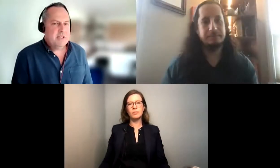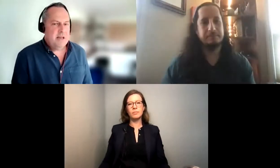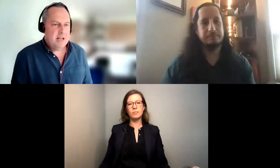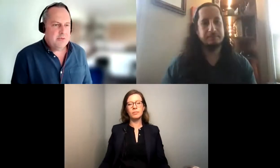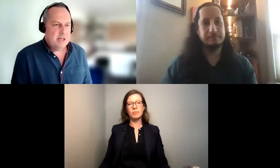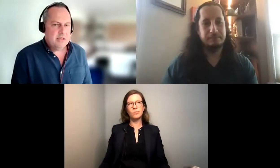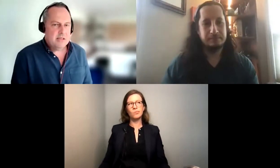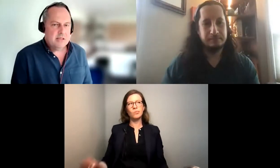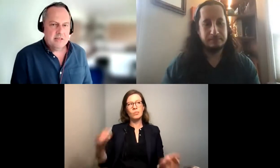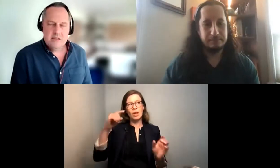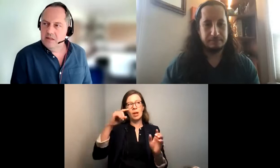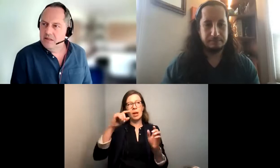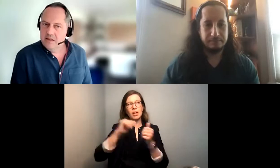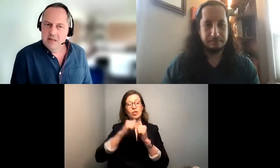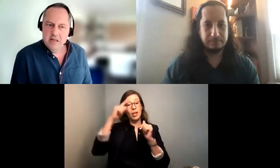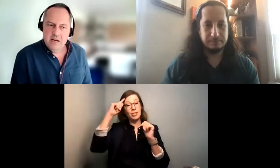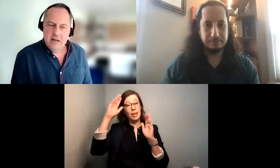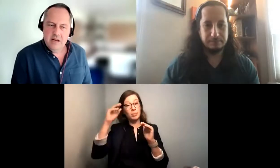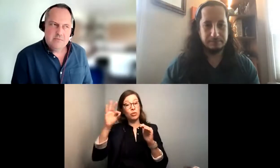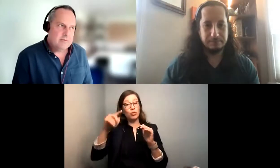Expectations of deaf collaborators.